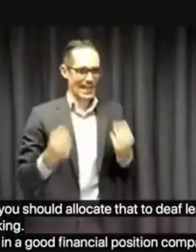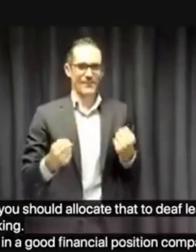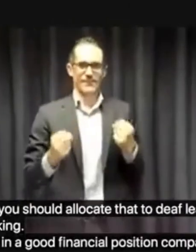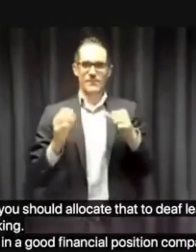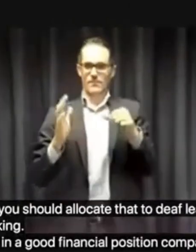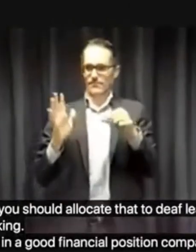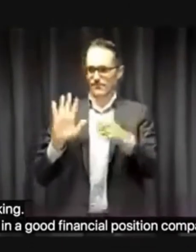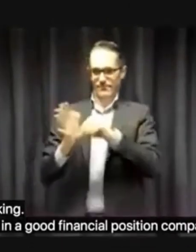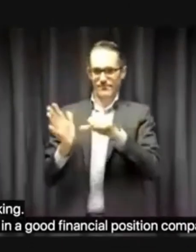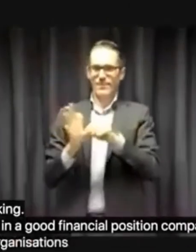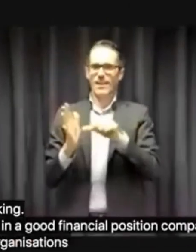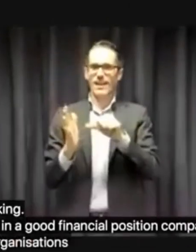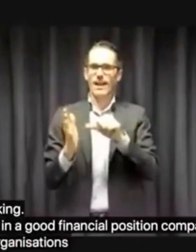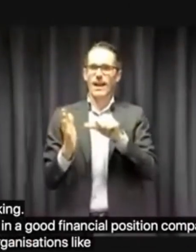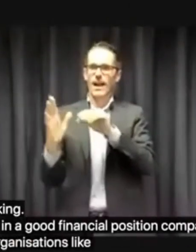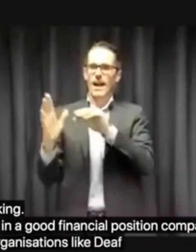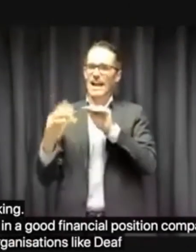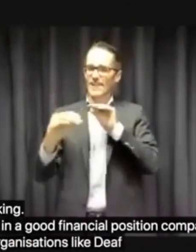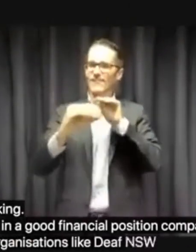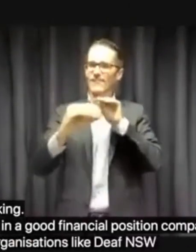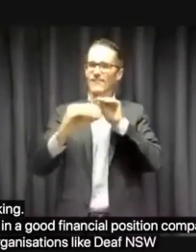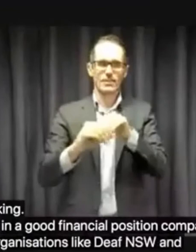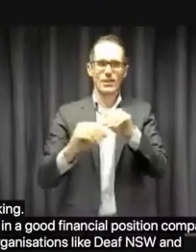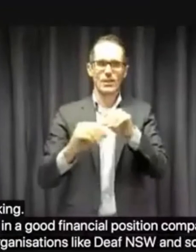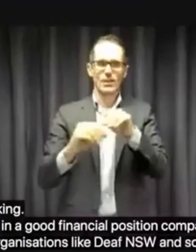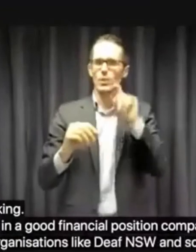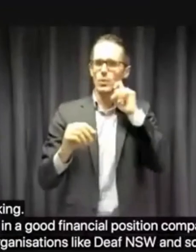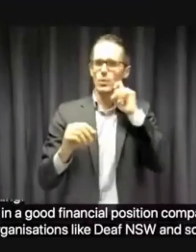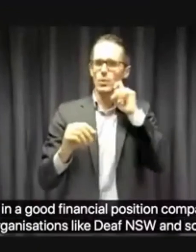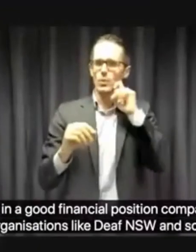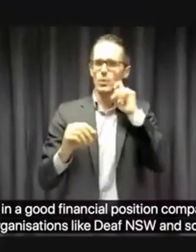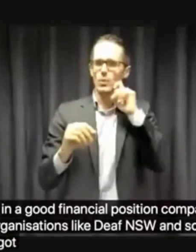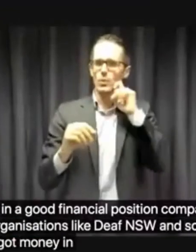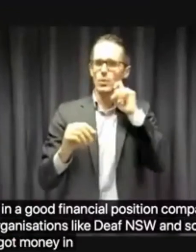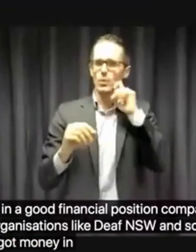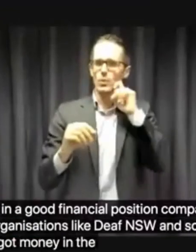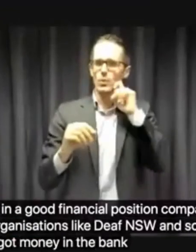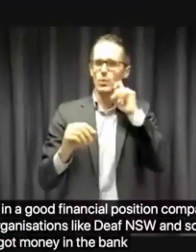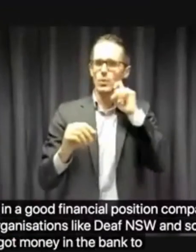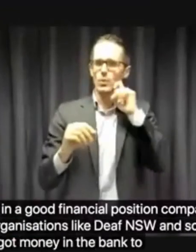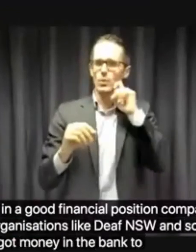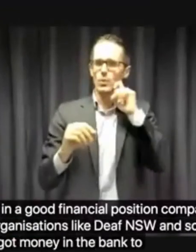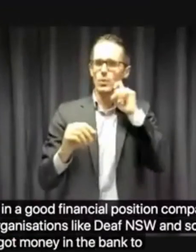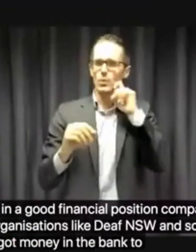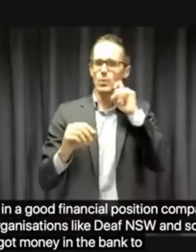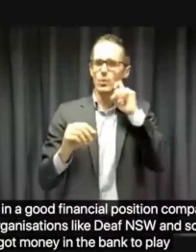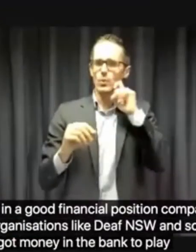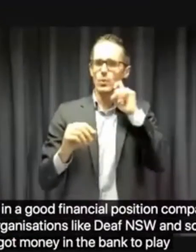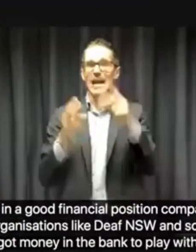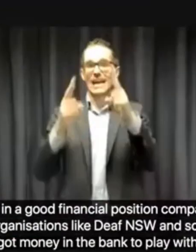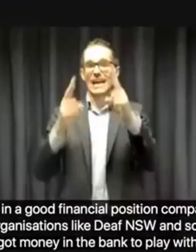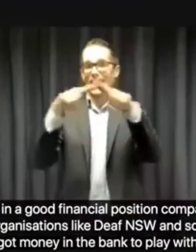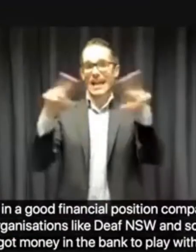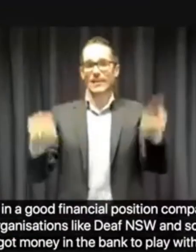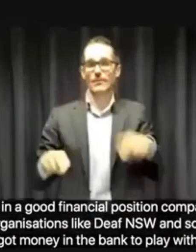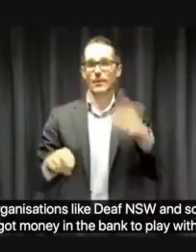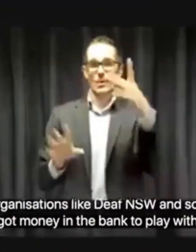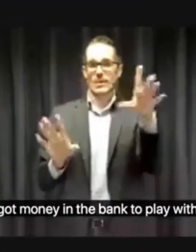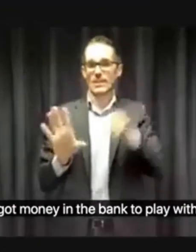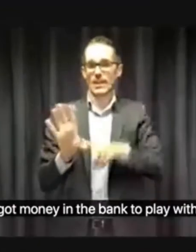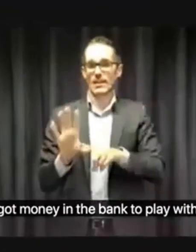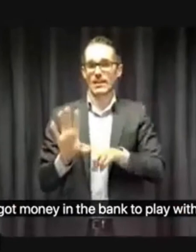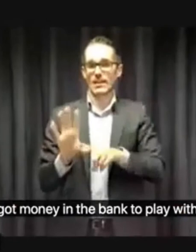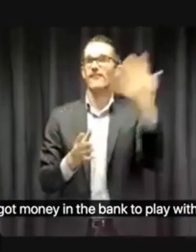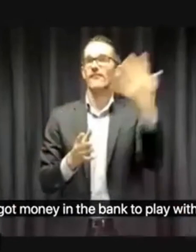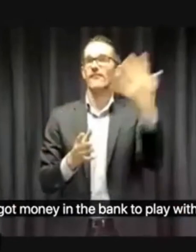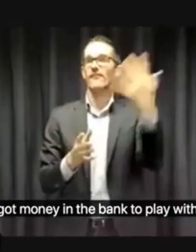struggling, you've got money in the bank to play with, so do invest in your money. You will get return on investment. And if you frame